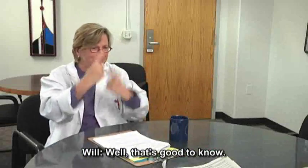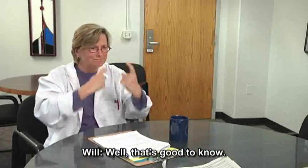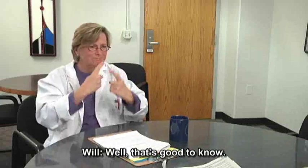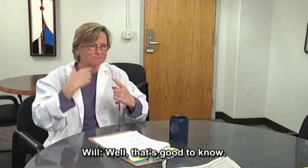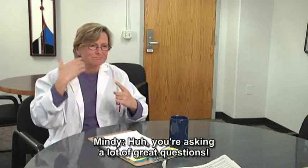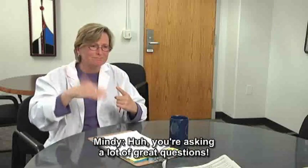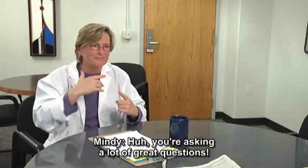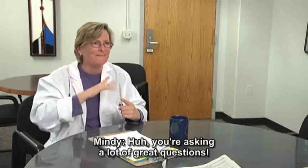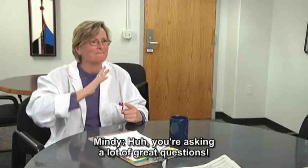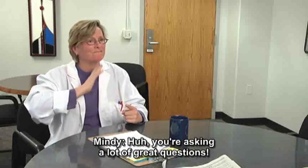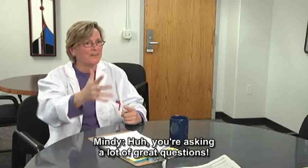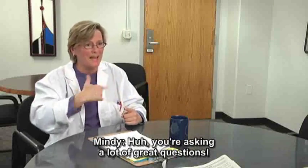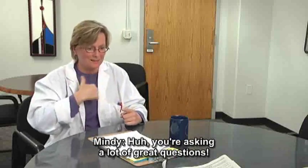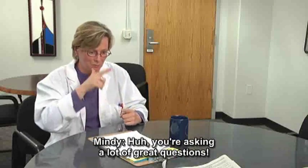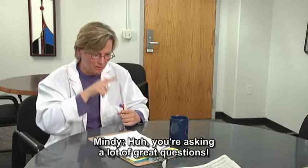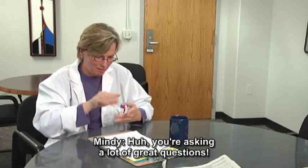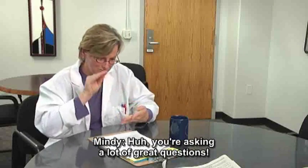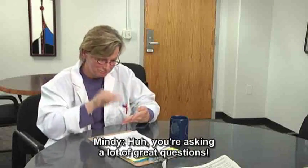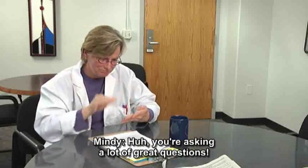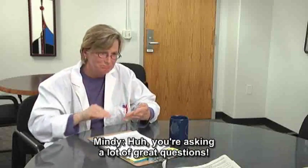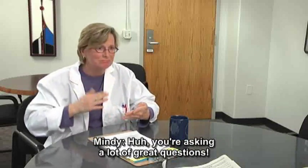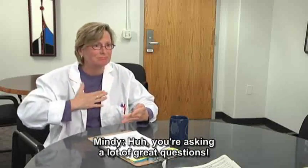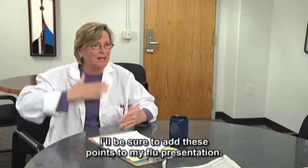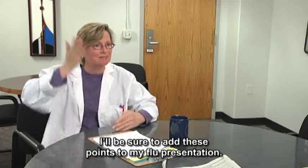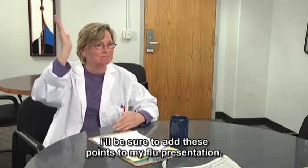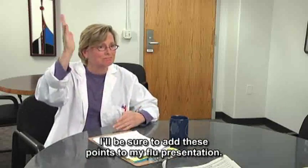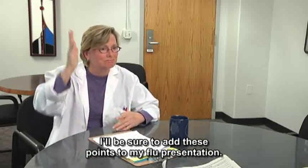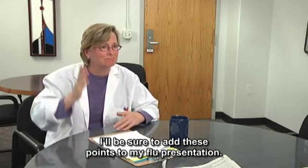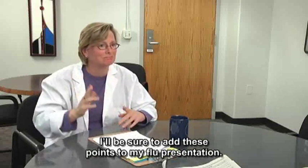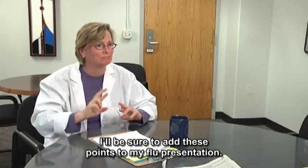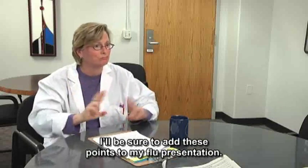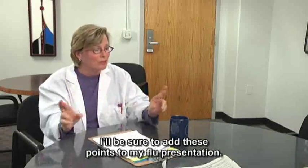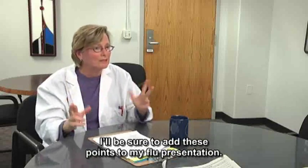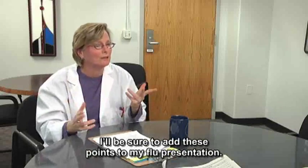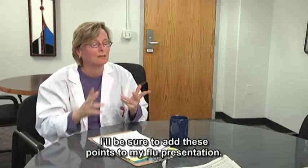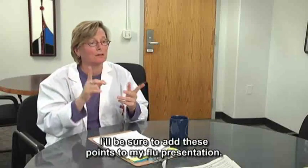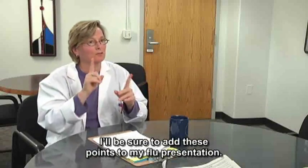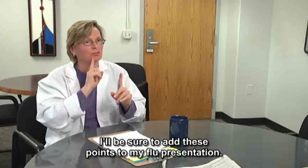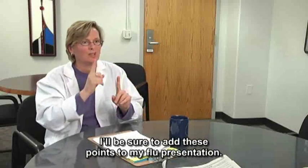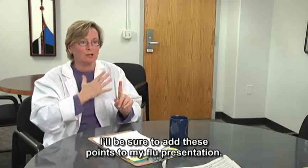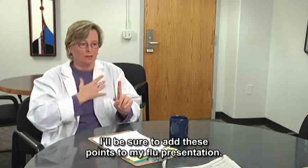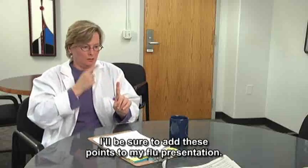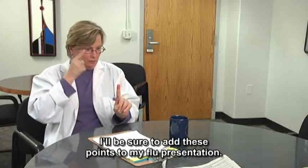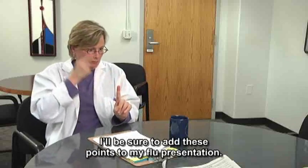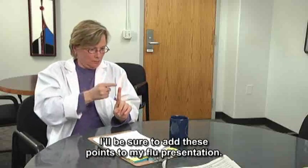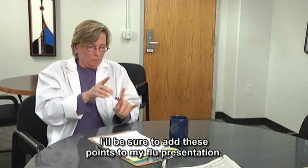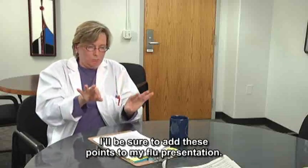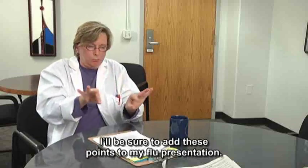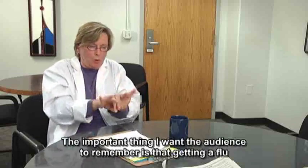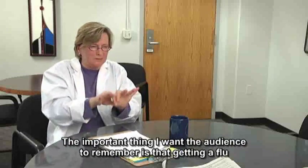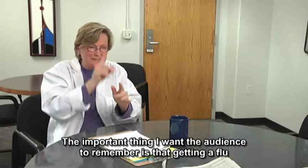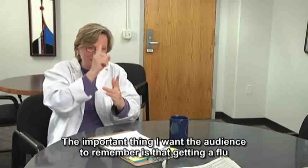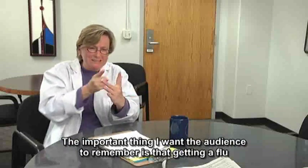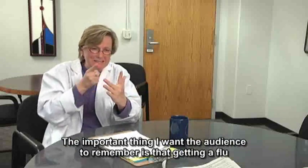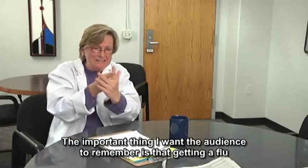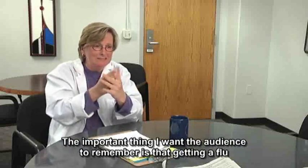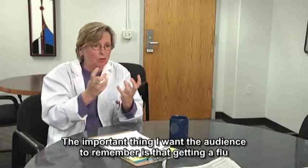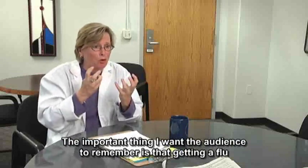You're asking a lot of great questions. I'll be sure to add these points to my flu presentation. The important thing I want the audience to